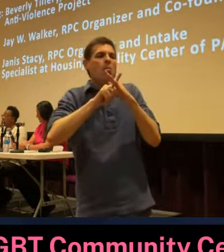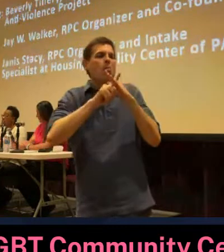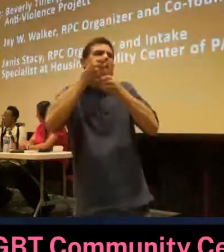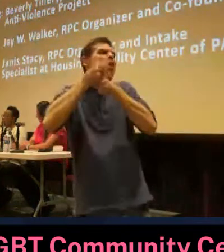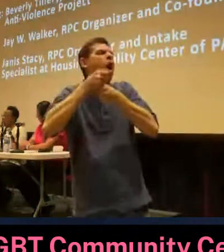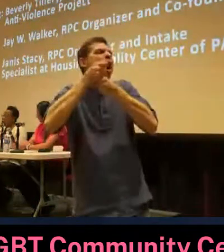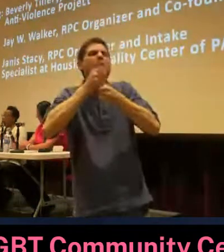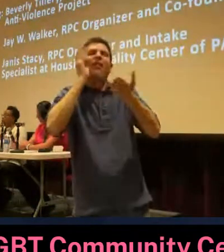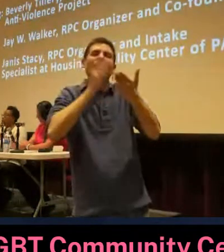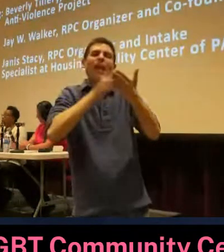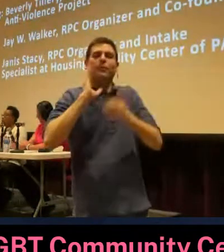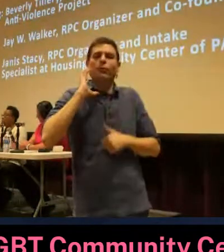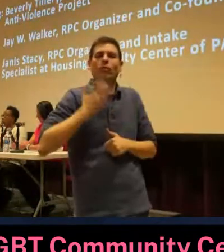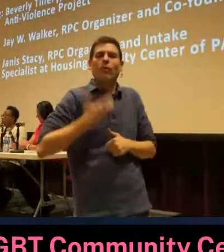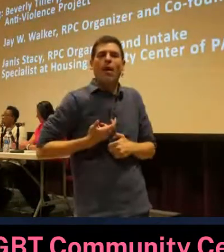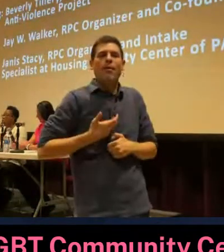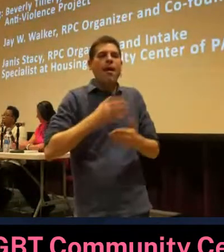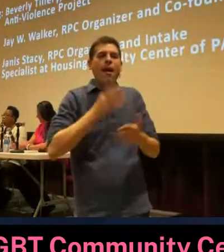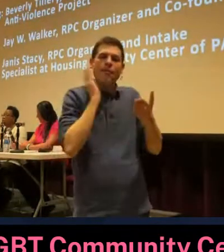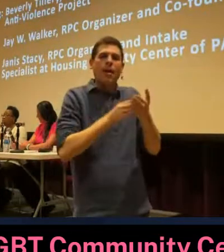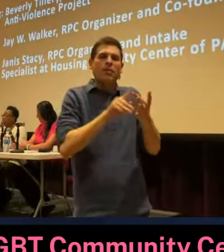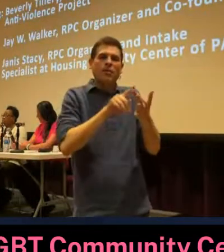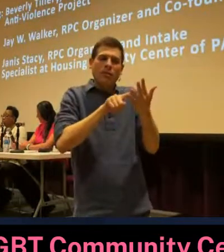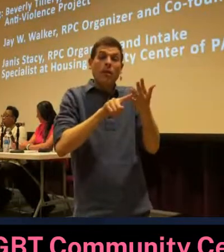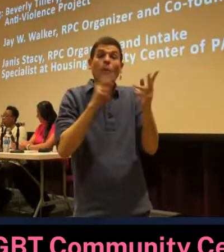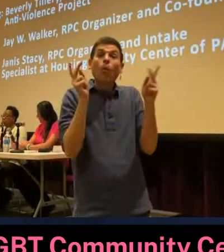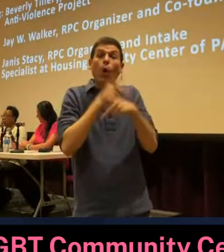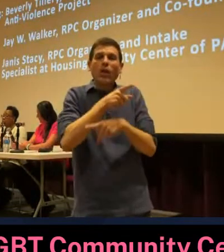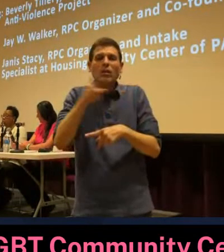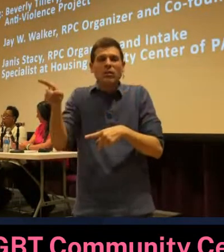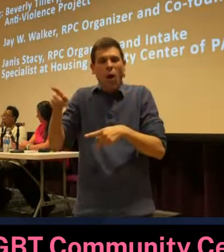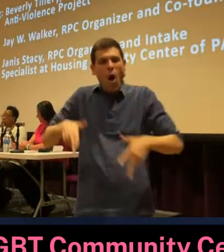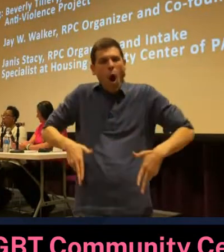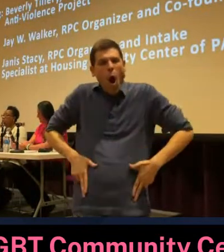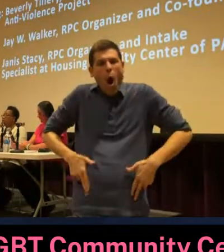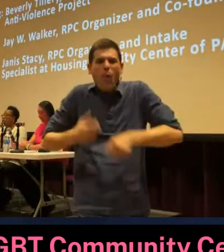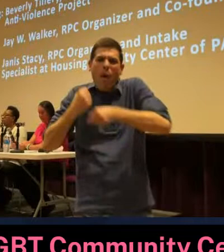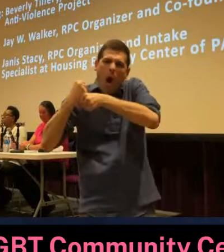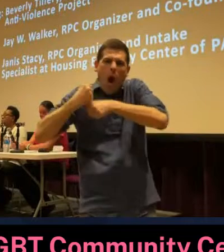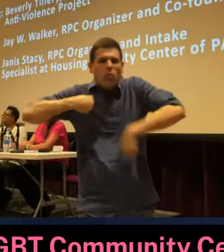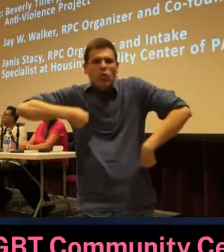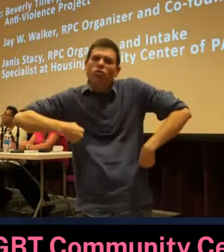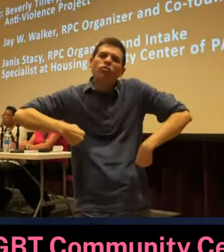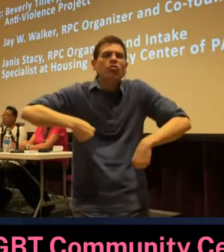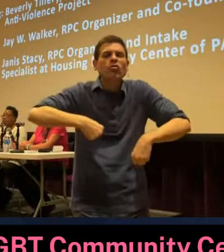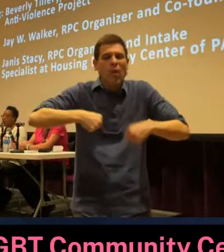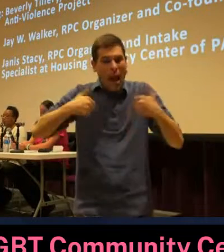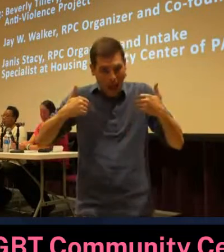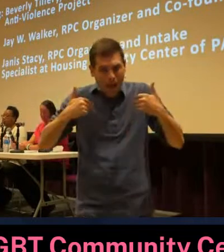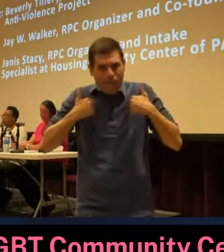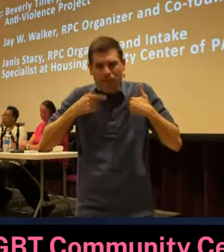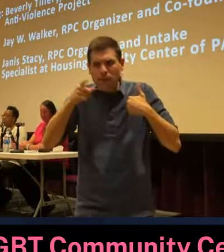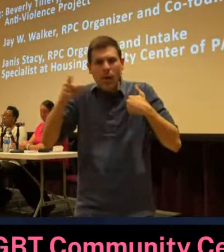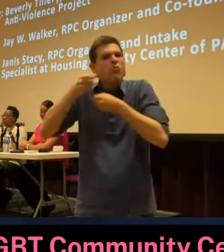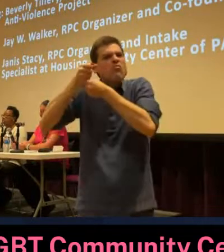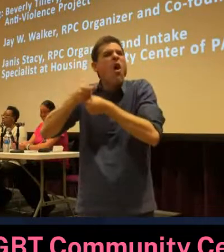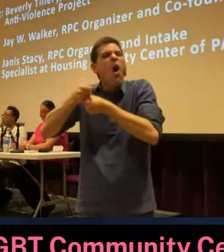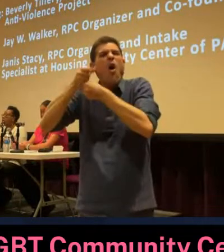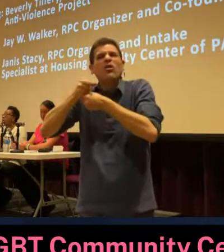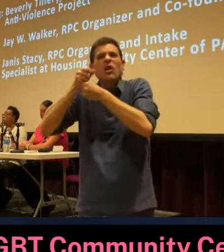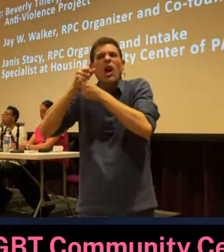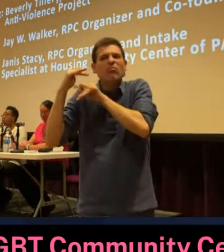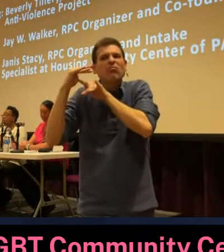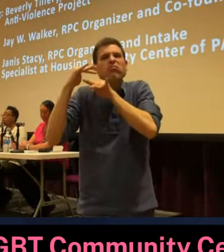started to see, armed militia and white supremacist groups protesting our